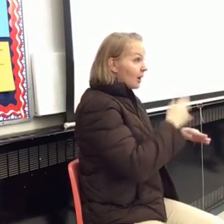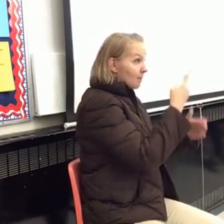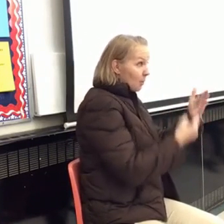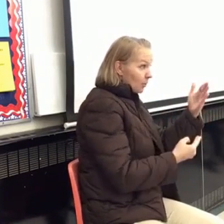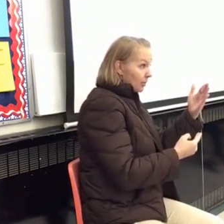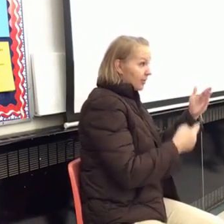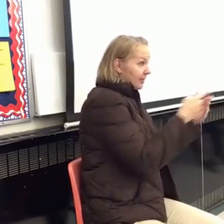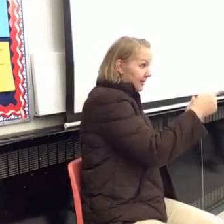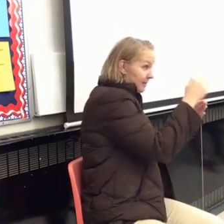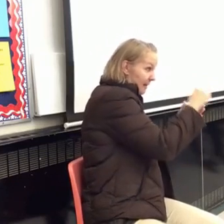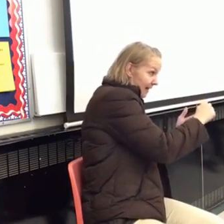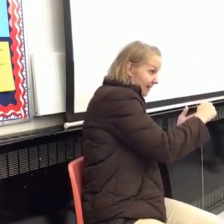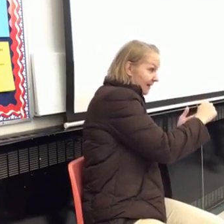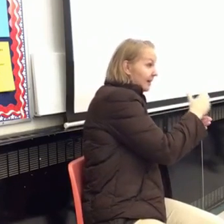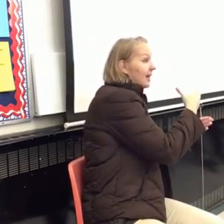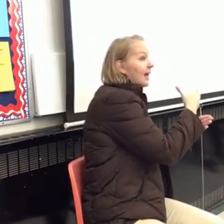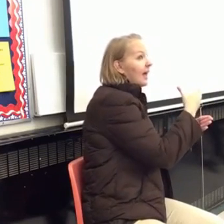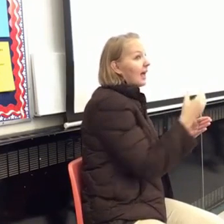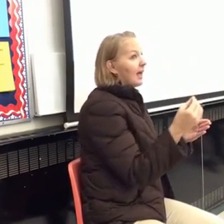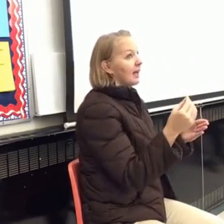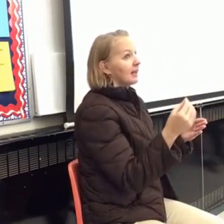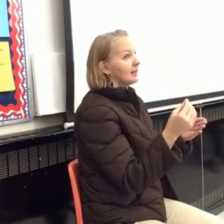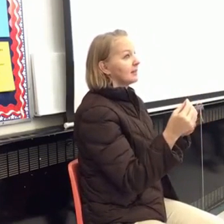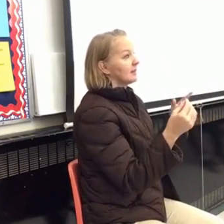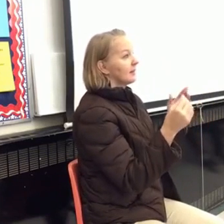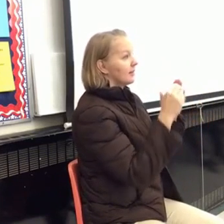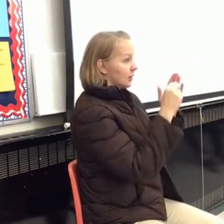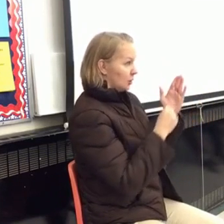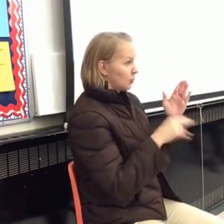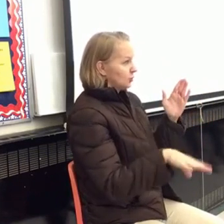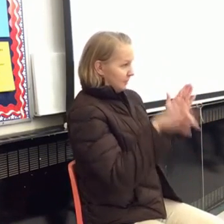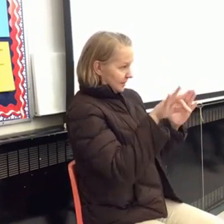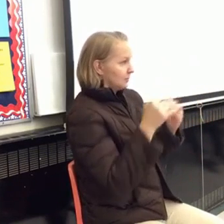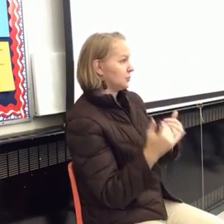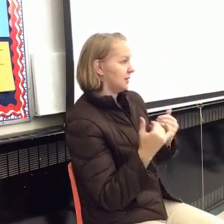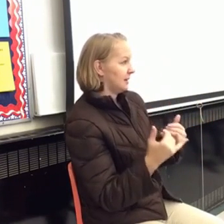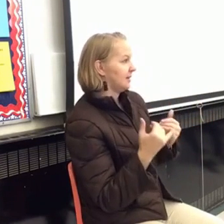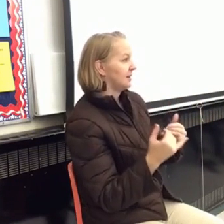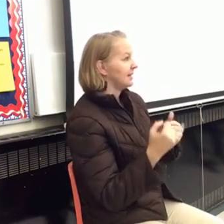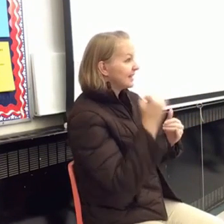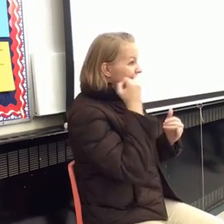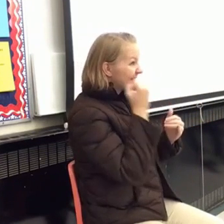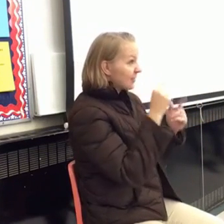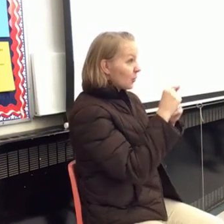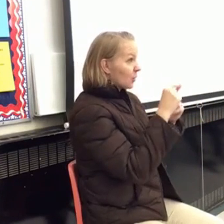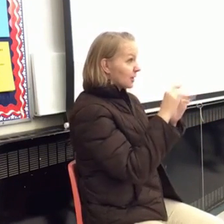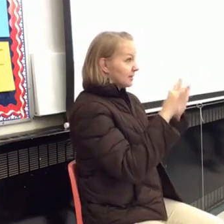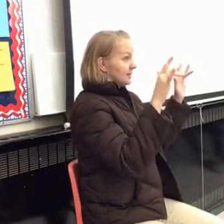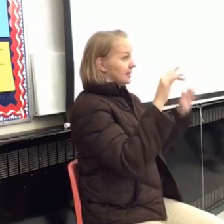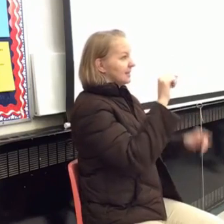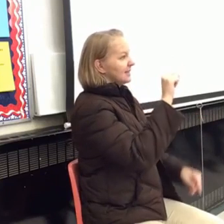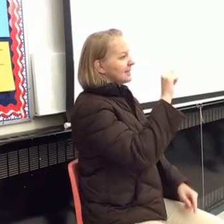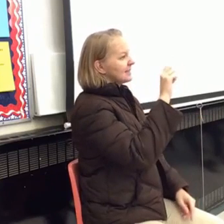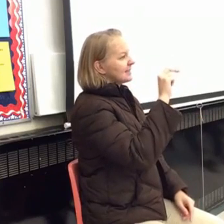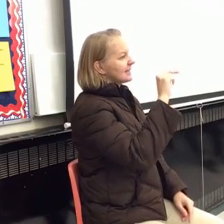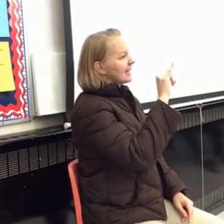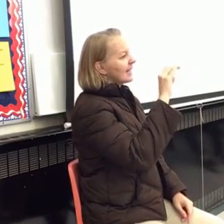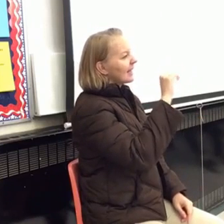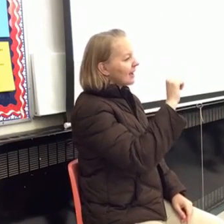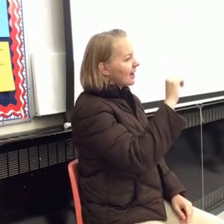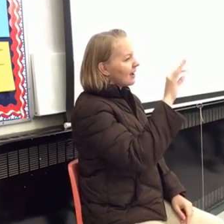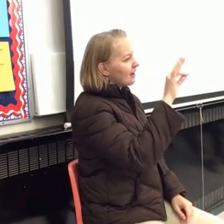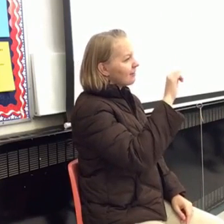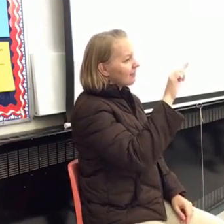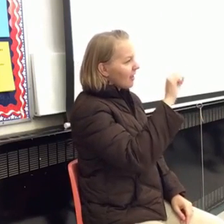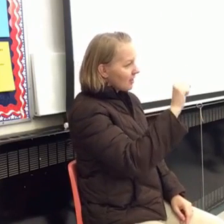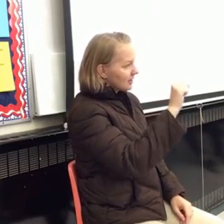your Reformers notes as well as the notes you picked up today, if you will highlight the Seneca Falls Convention.